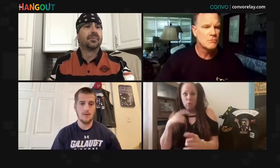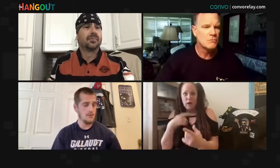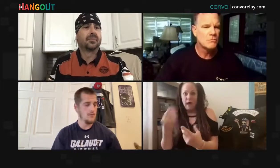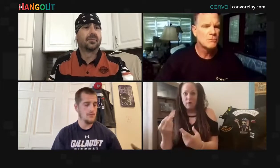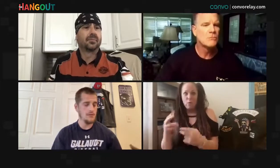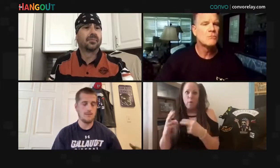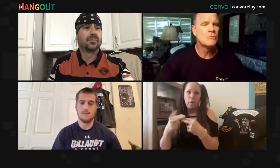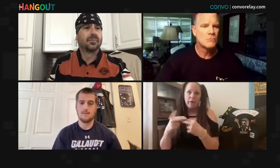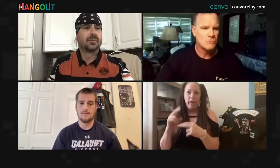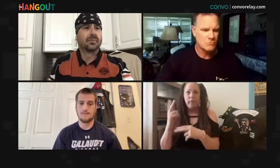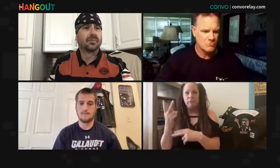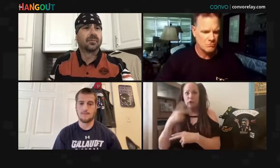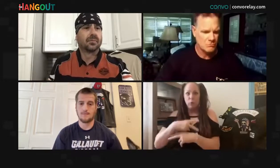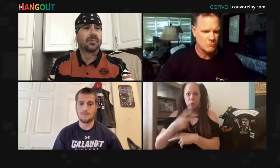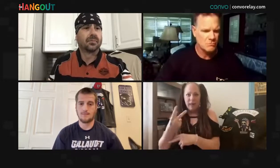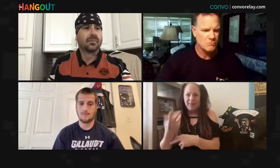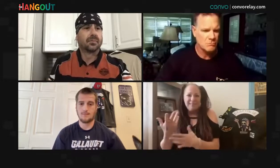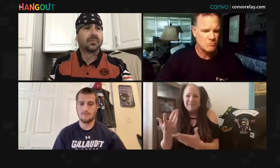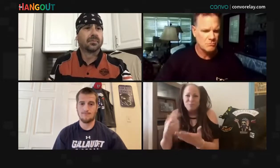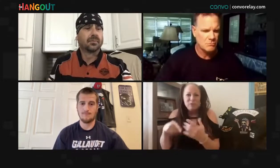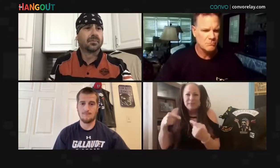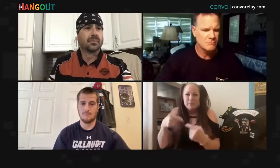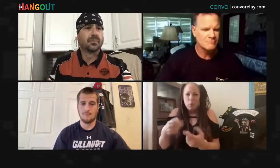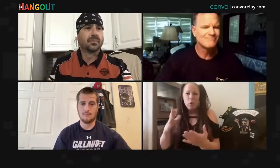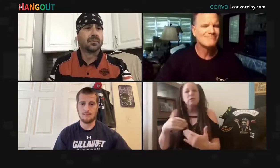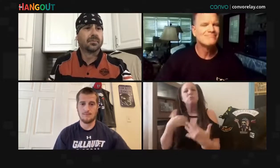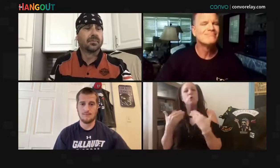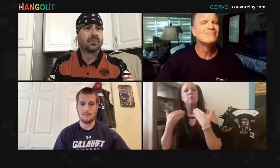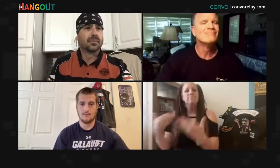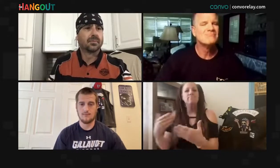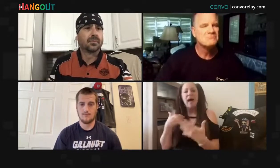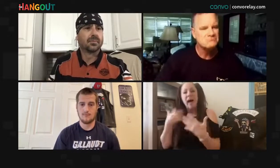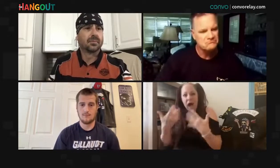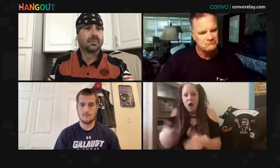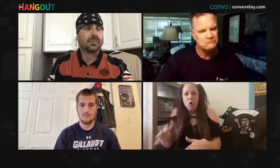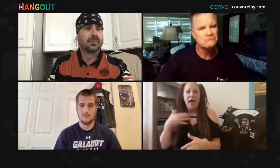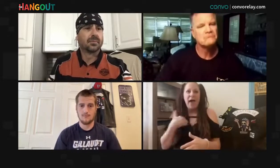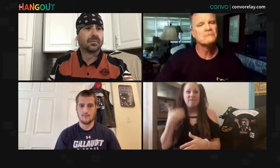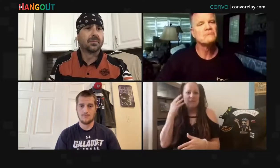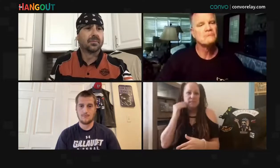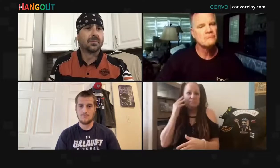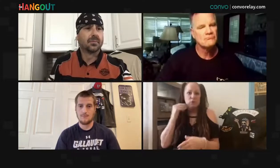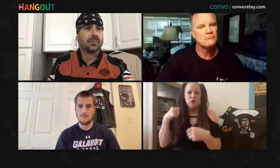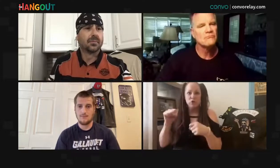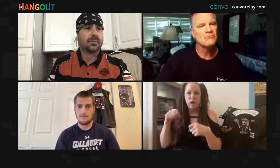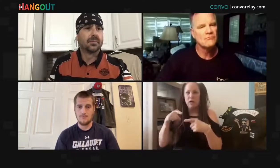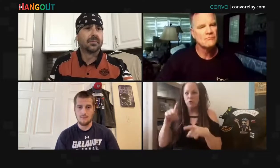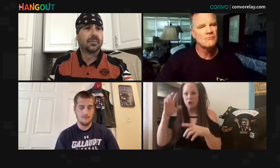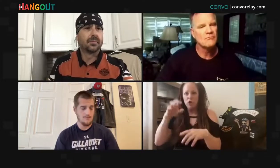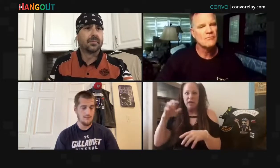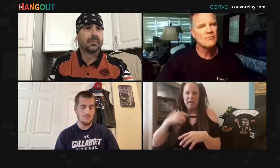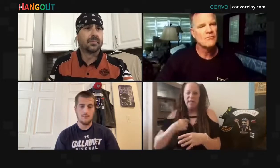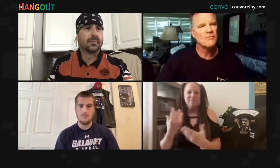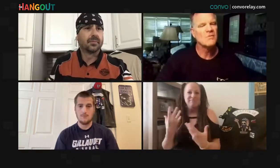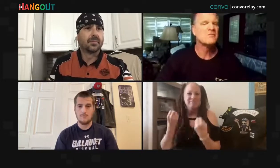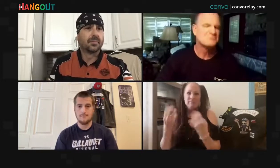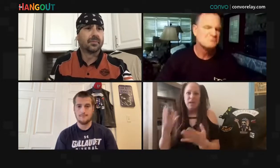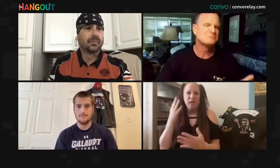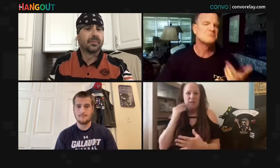if I wanted to pull over, where am I going to go? I'm going to have to stay in a hotel for 2 days. What was the point? I already have experience driving